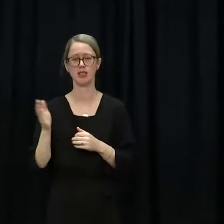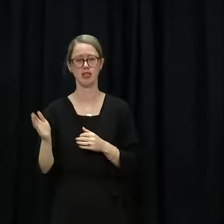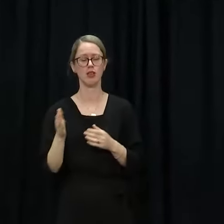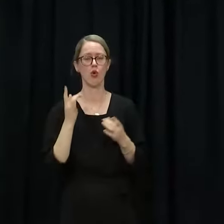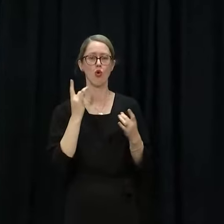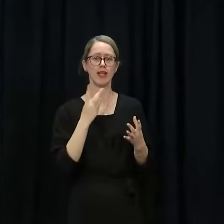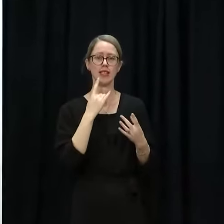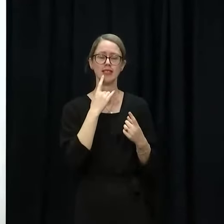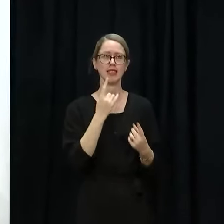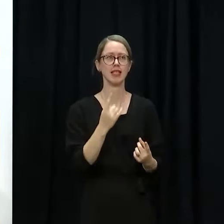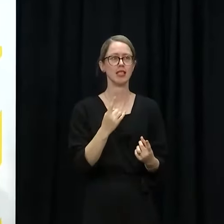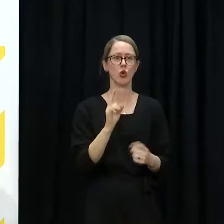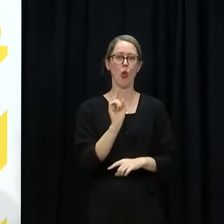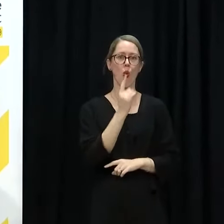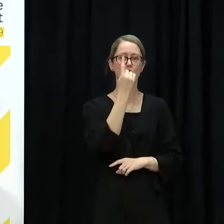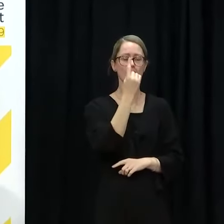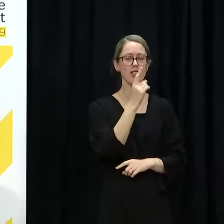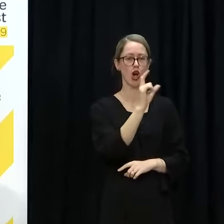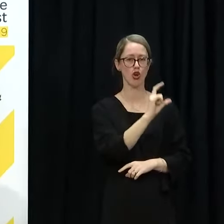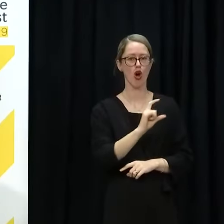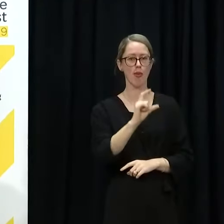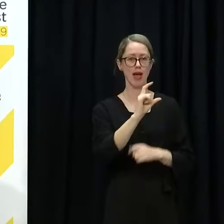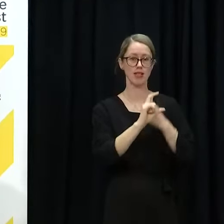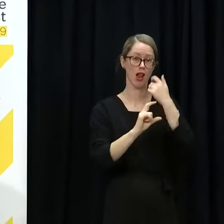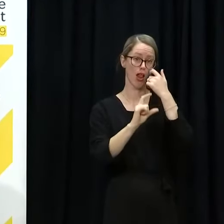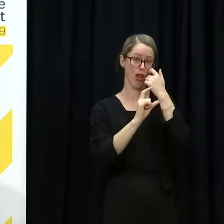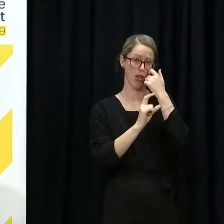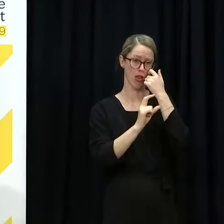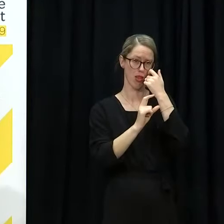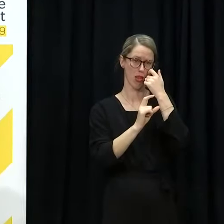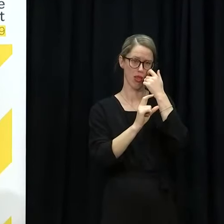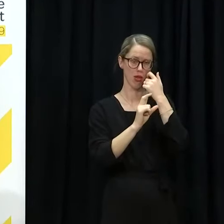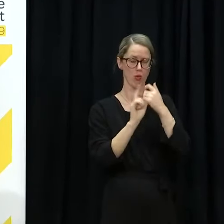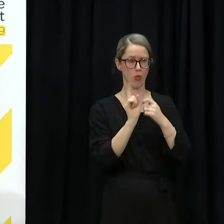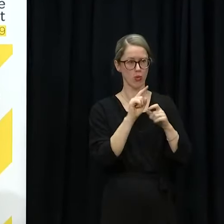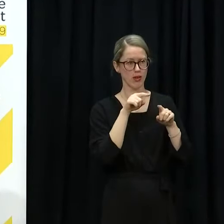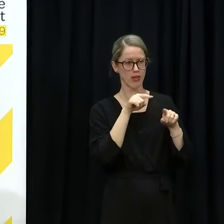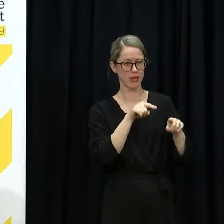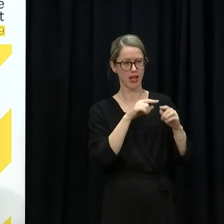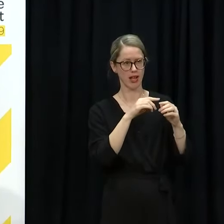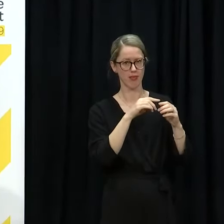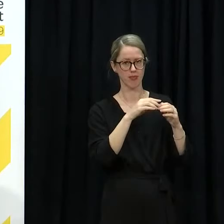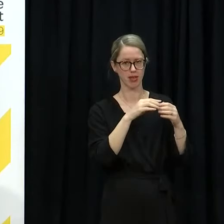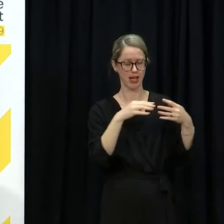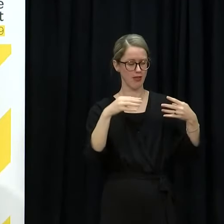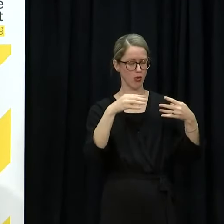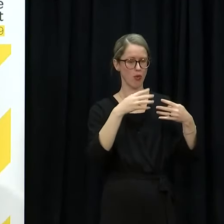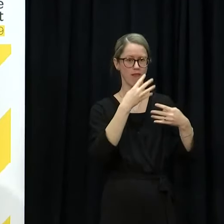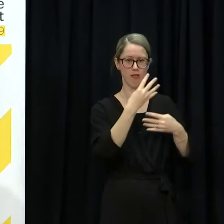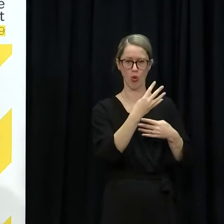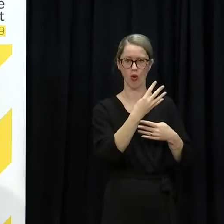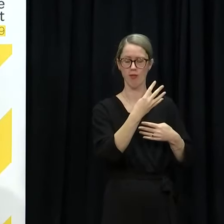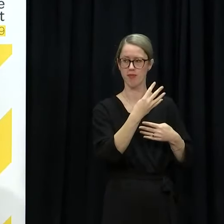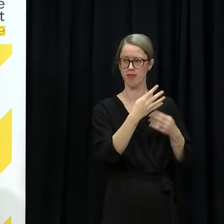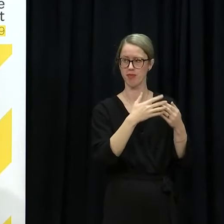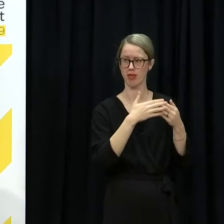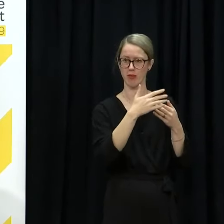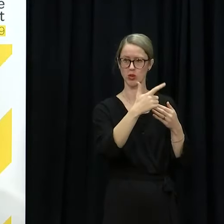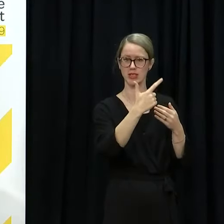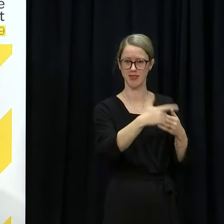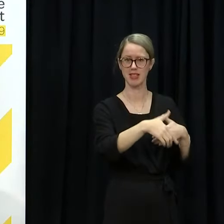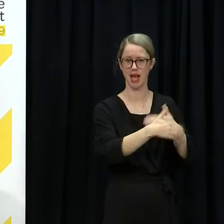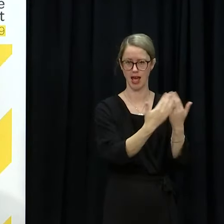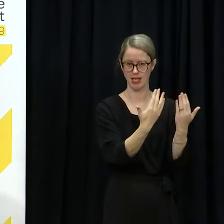indication to Auckland and the Coromandel around what we believe our intention will be there for level 4 over the